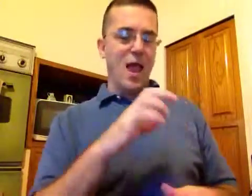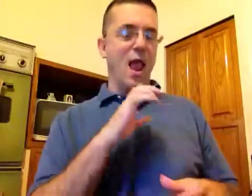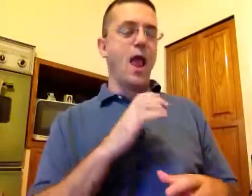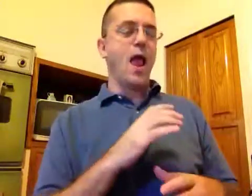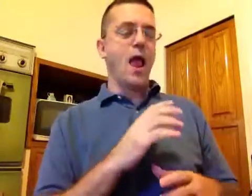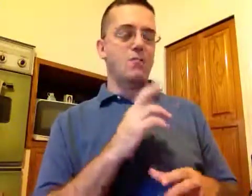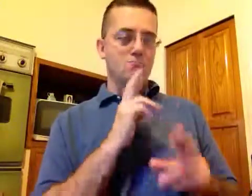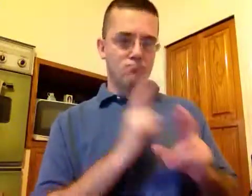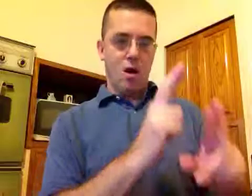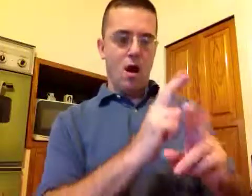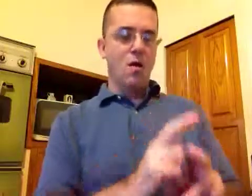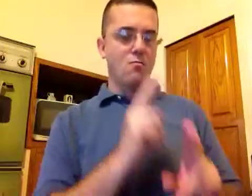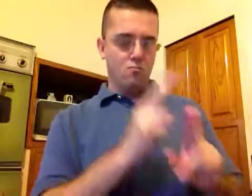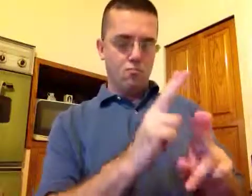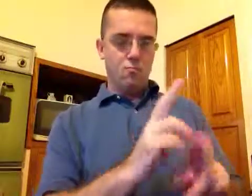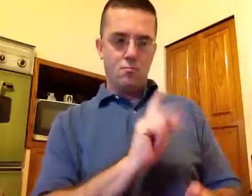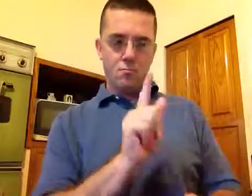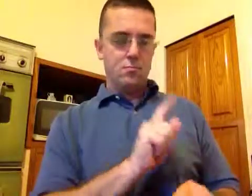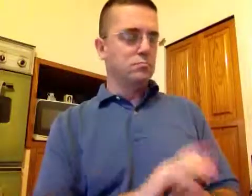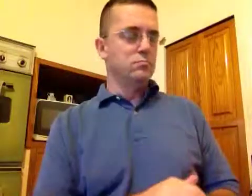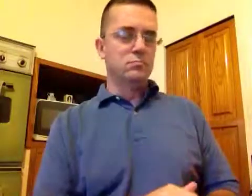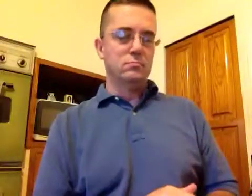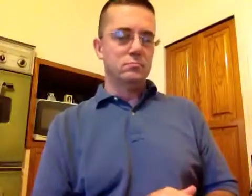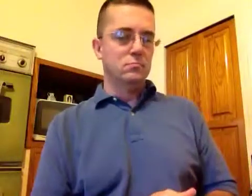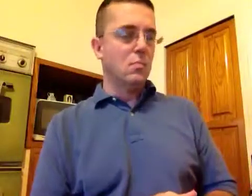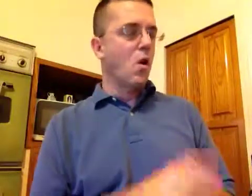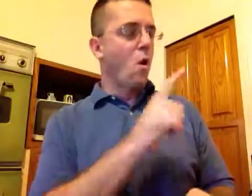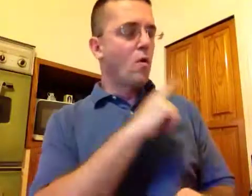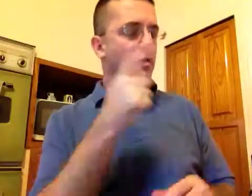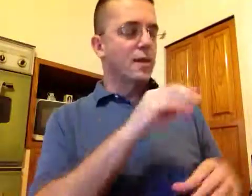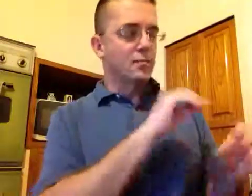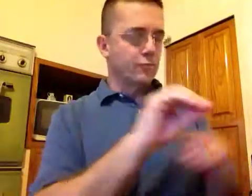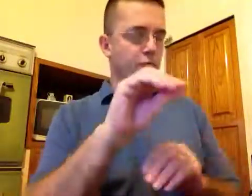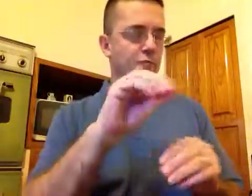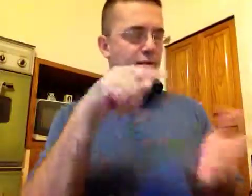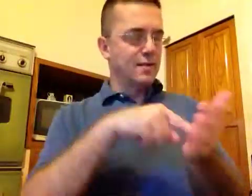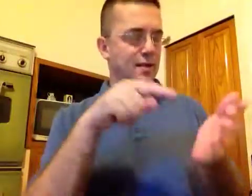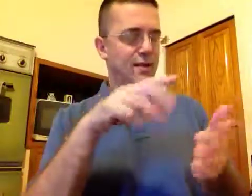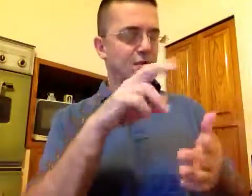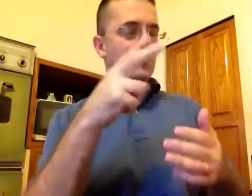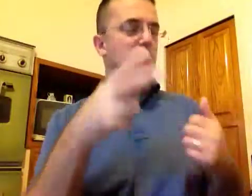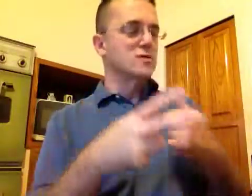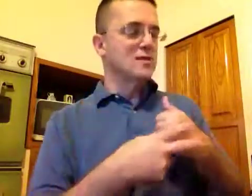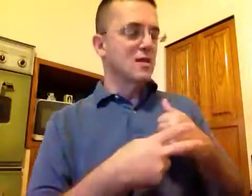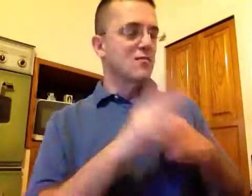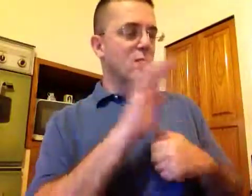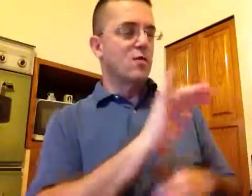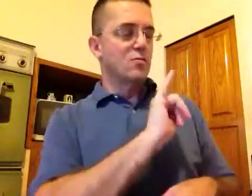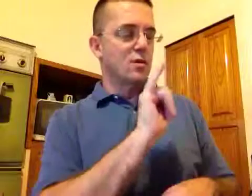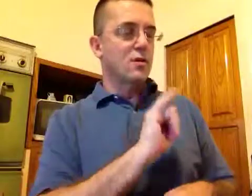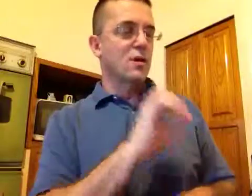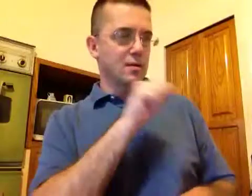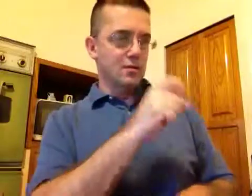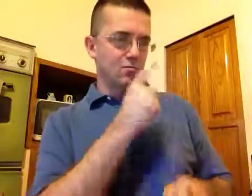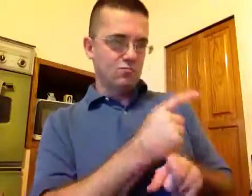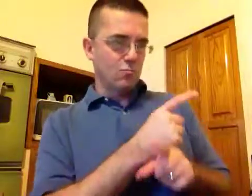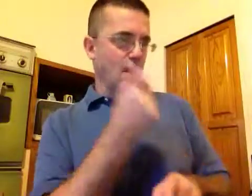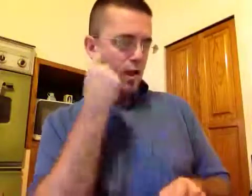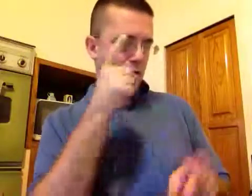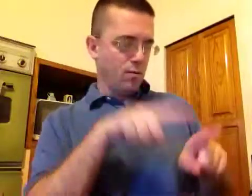thing that moving this process through the credit card did mathematically was save you on the interest. It legitimately did that, and so if you're paying